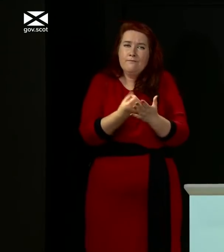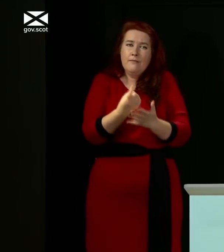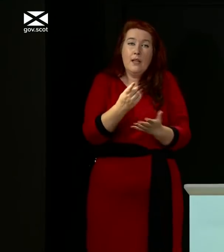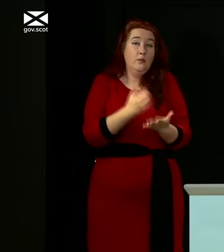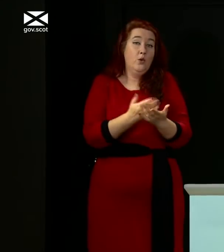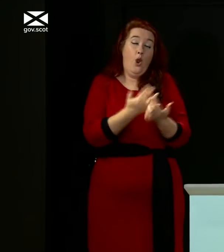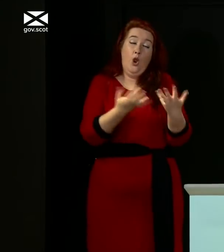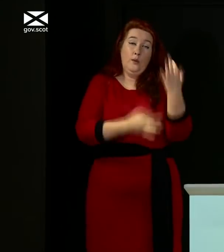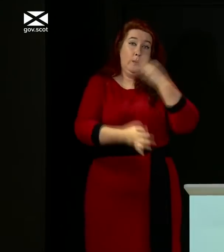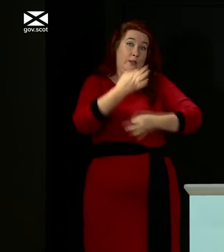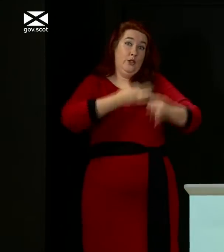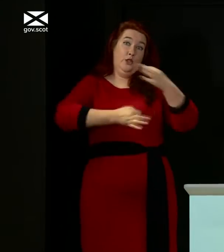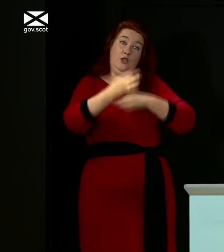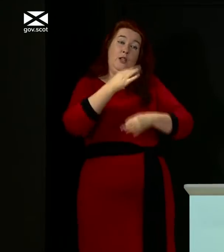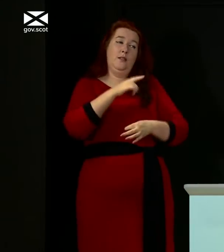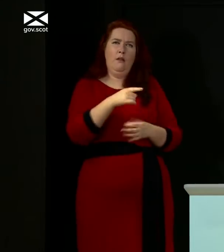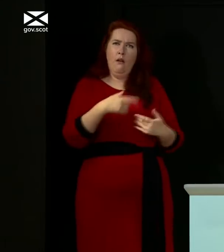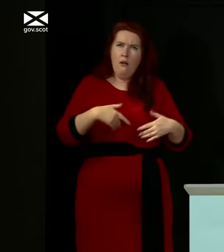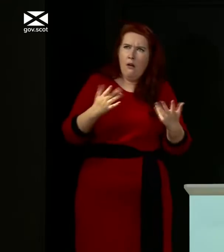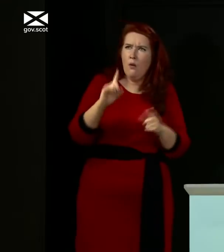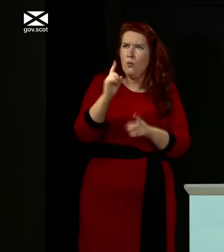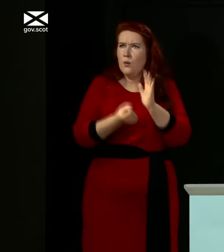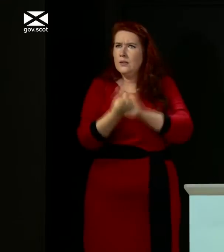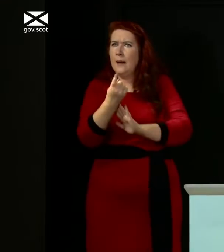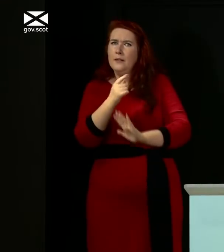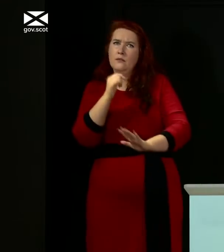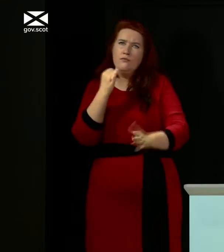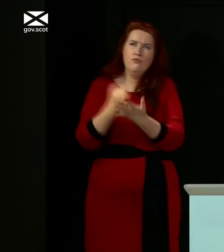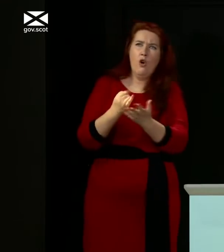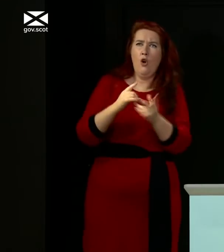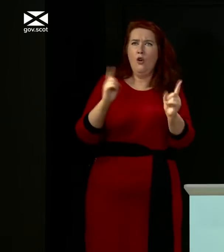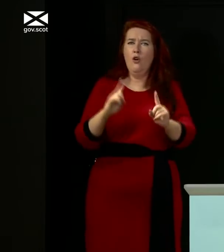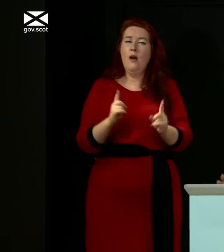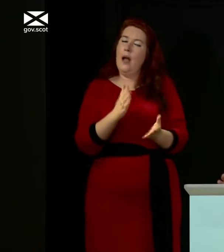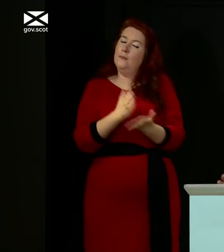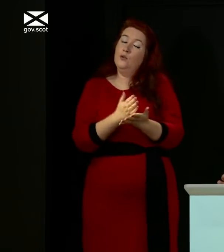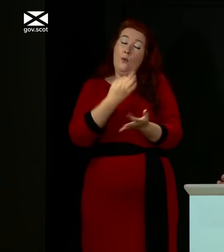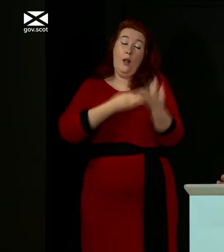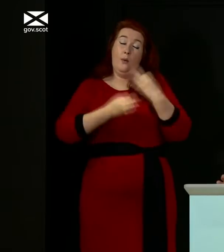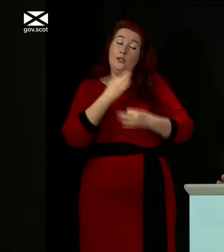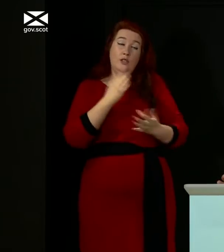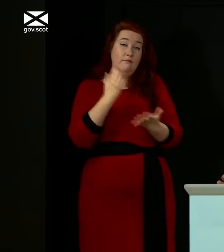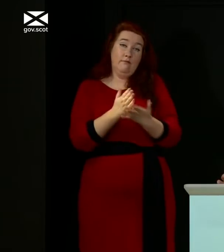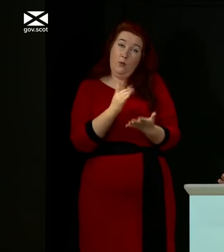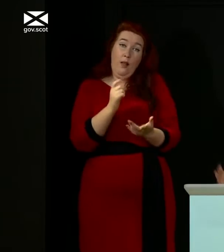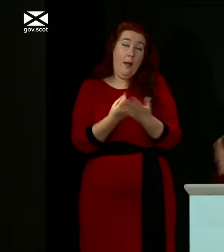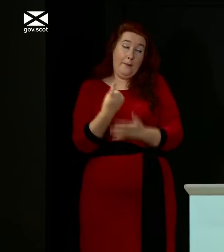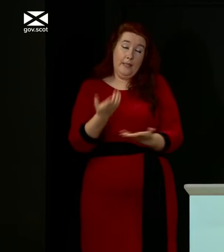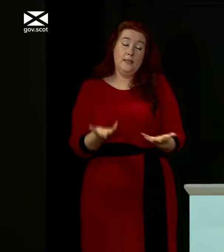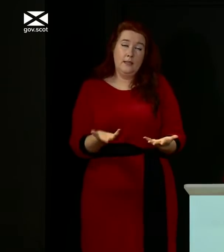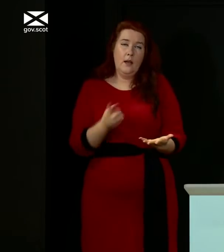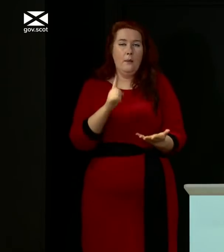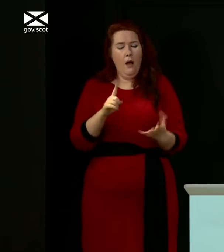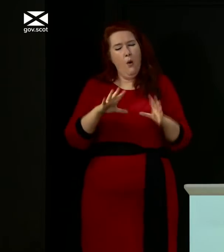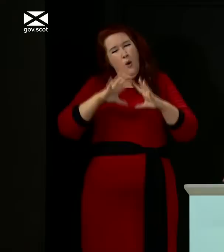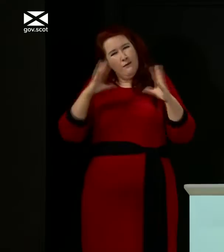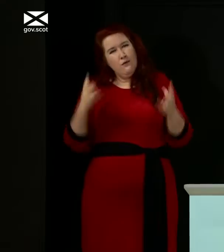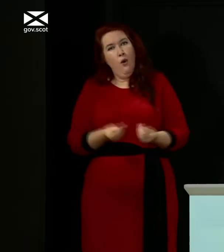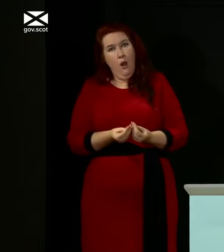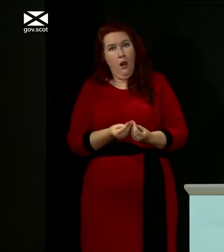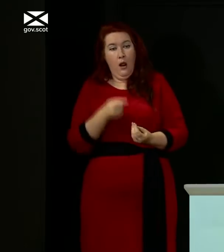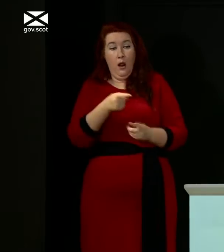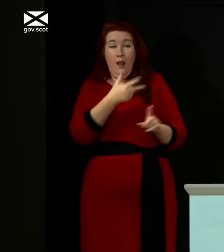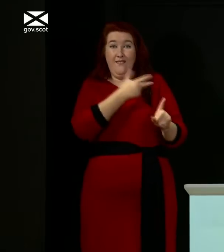lots of questions from journalists about things that maybe have not gone as well as we wanted? Undoubtedly, that will be the case. But overall, getting